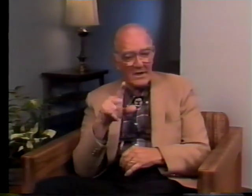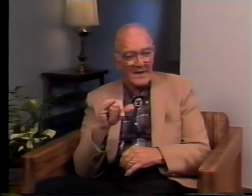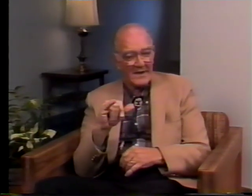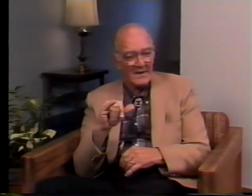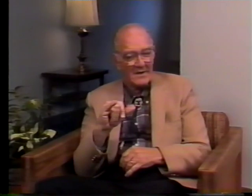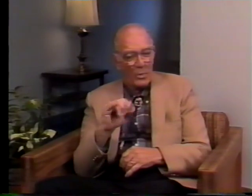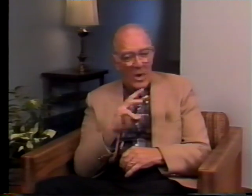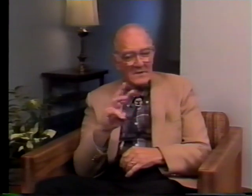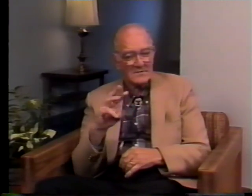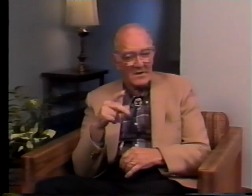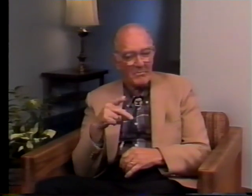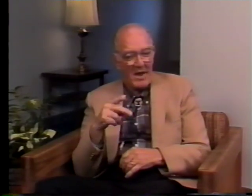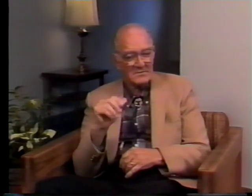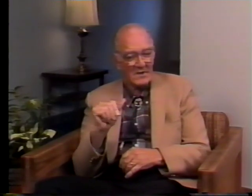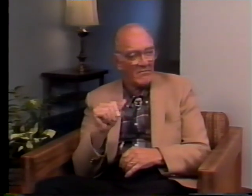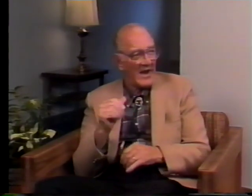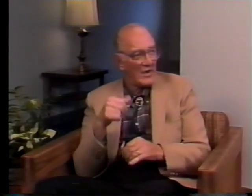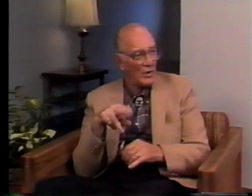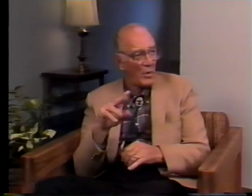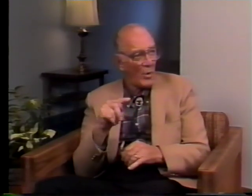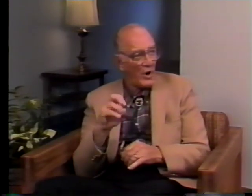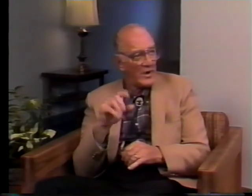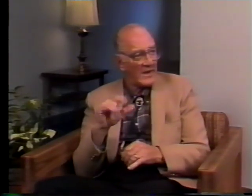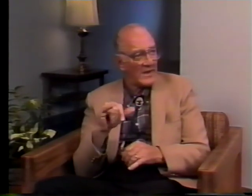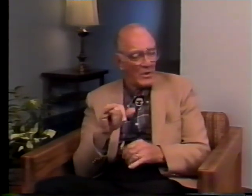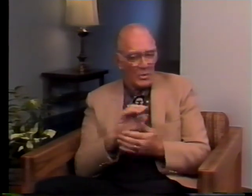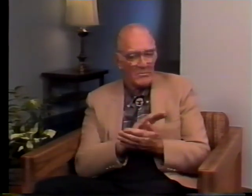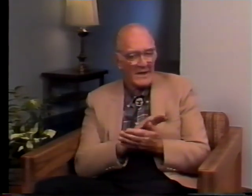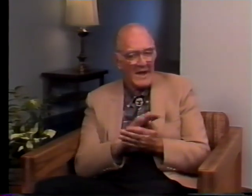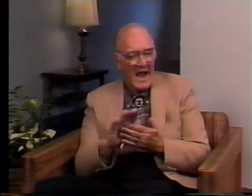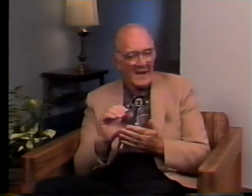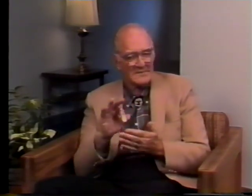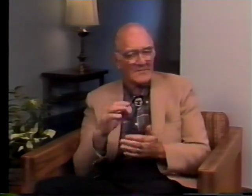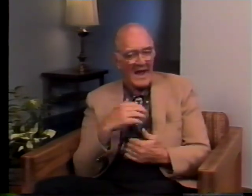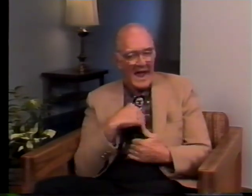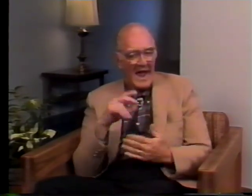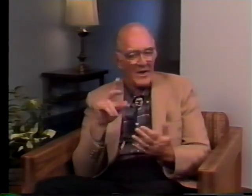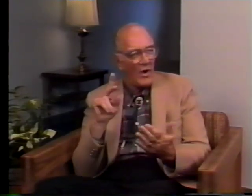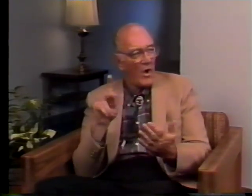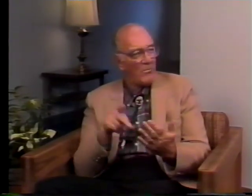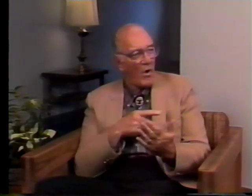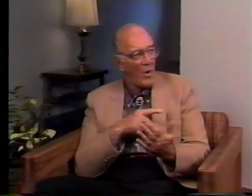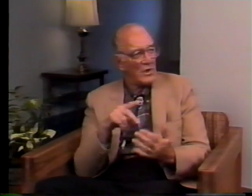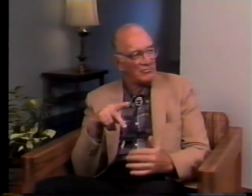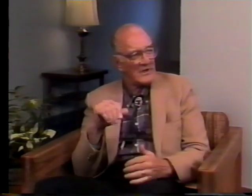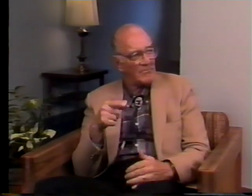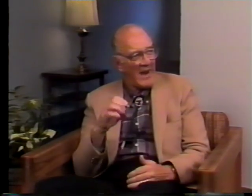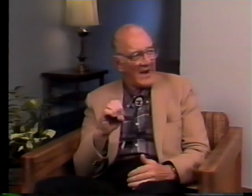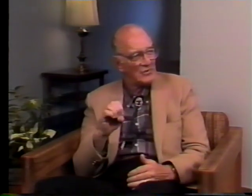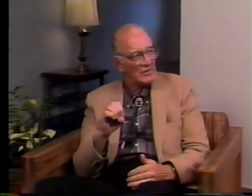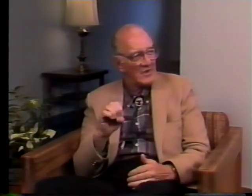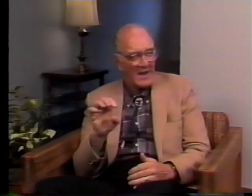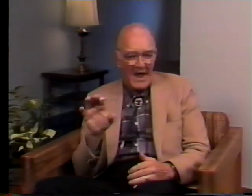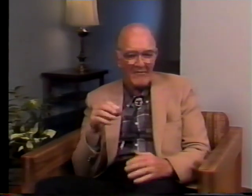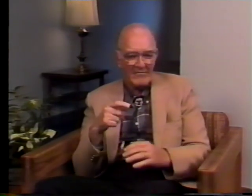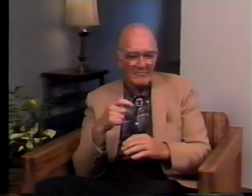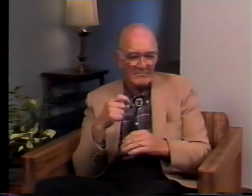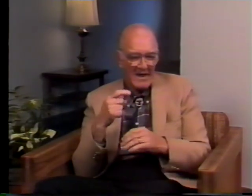quarterly, Western Pennsylvania Quarterly. Would be nice if they had a poetry page, and